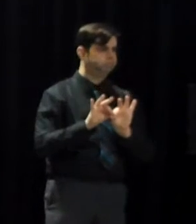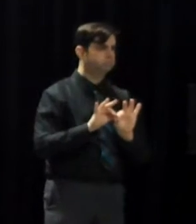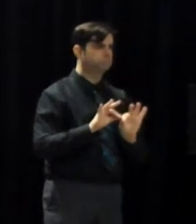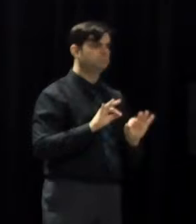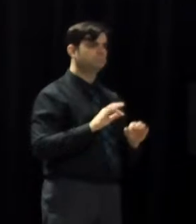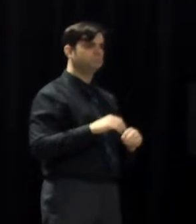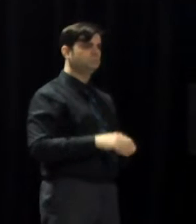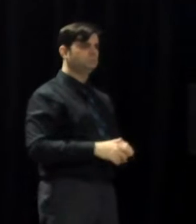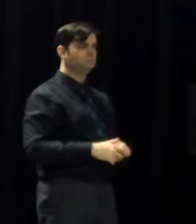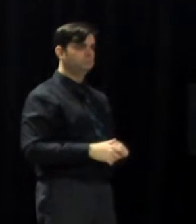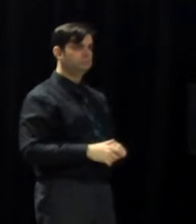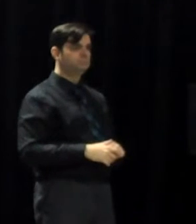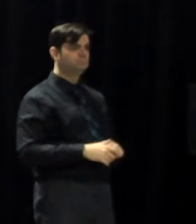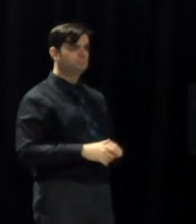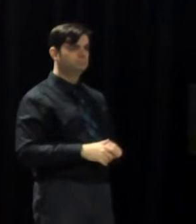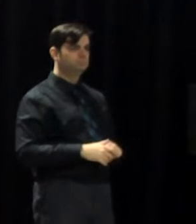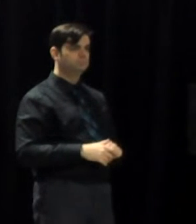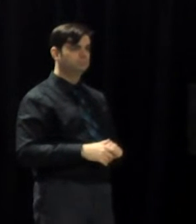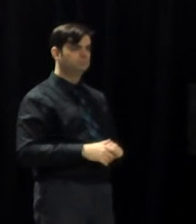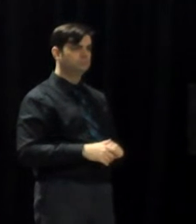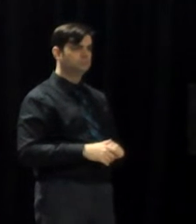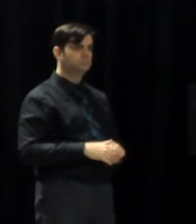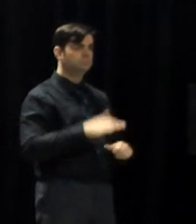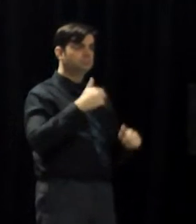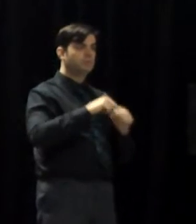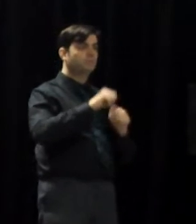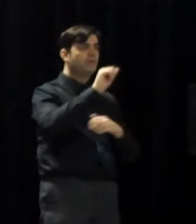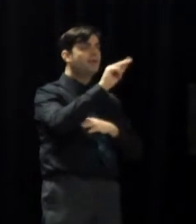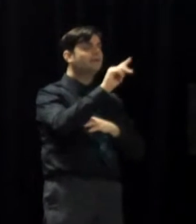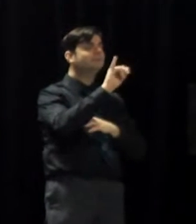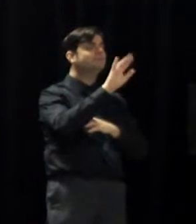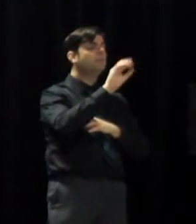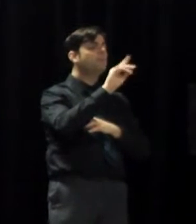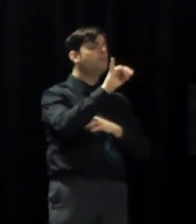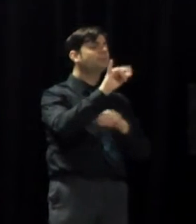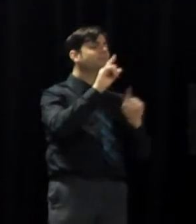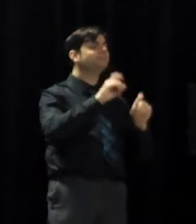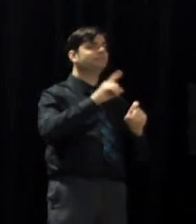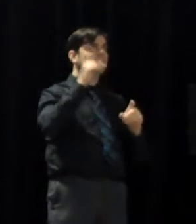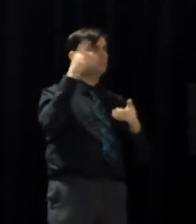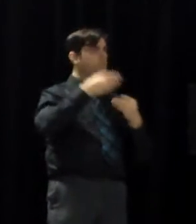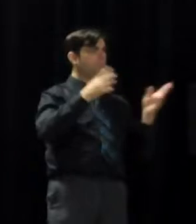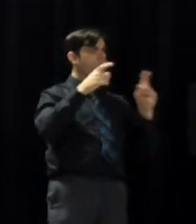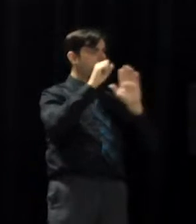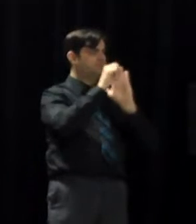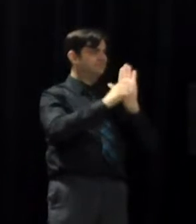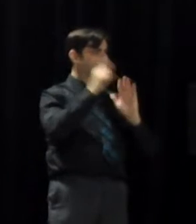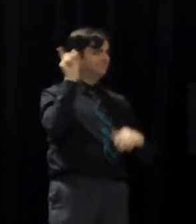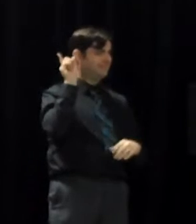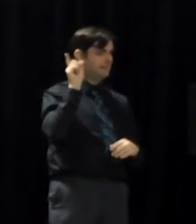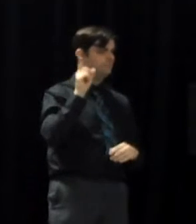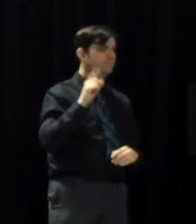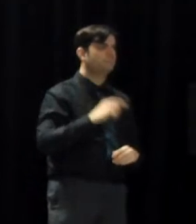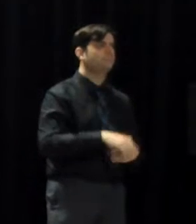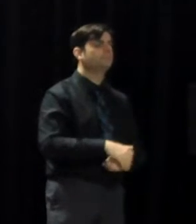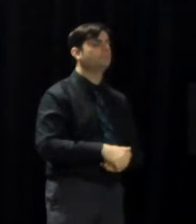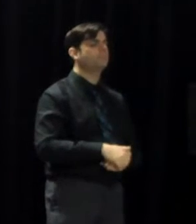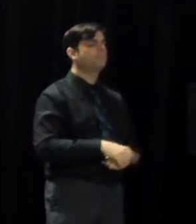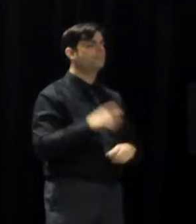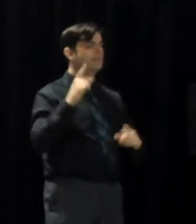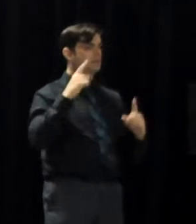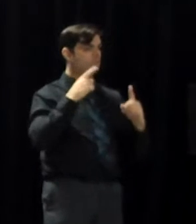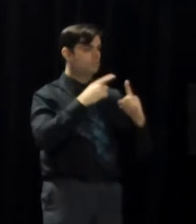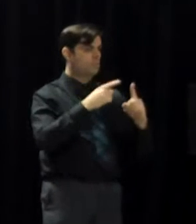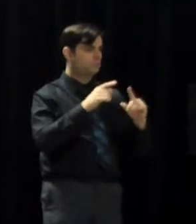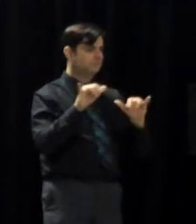antibody test that the state was going around and doing around the state? They were doing what we're trying to prove right now. They were trying to figure out